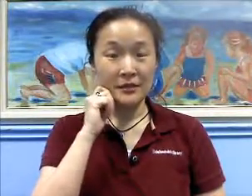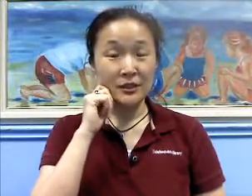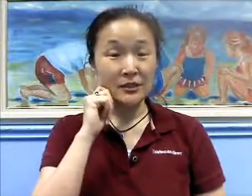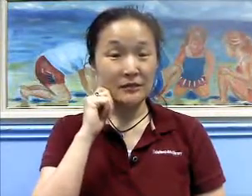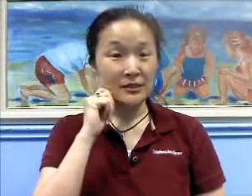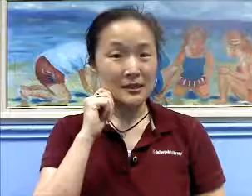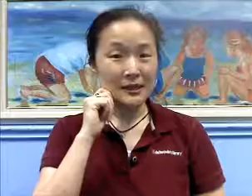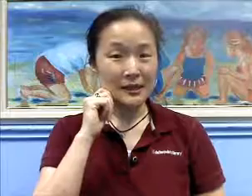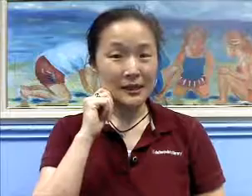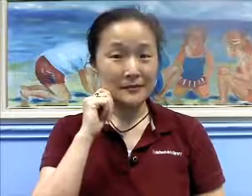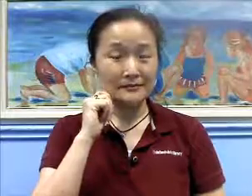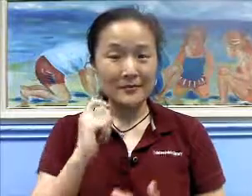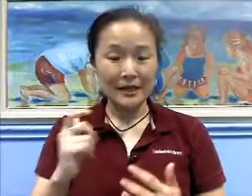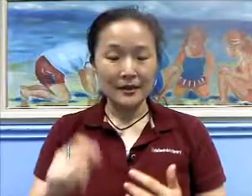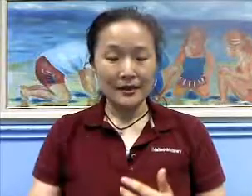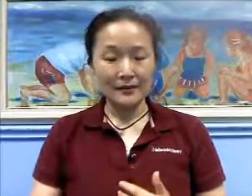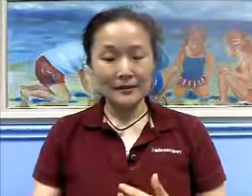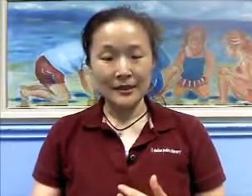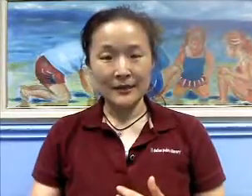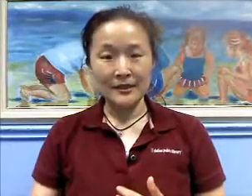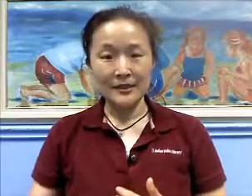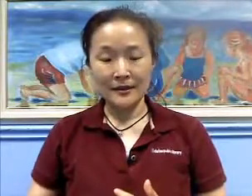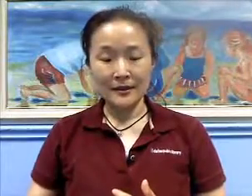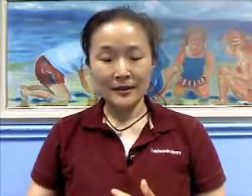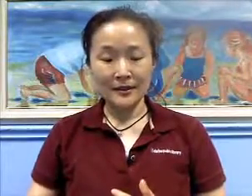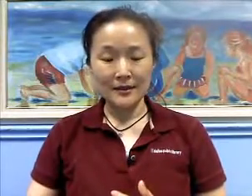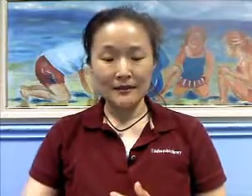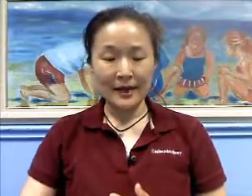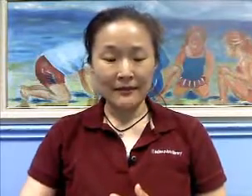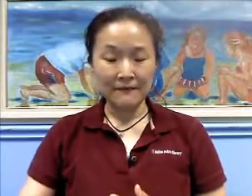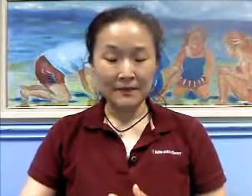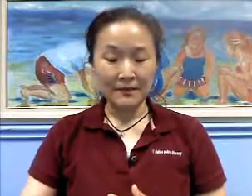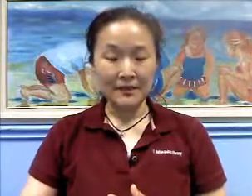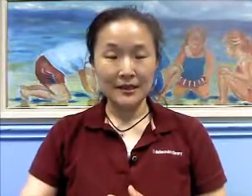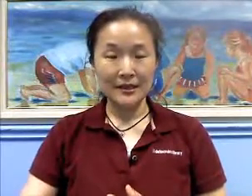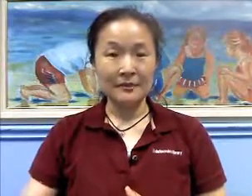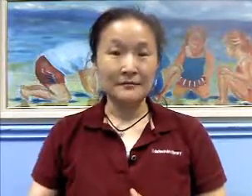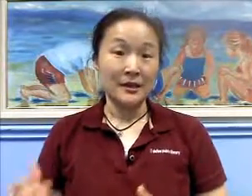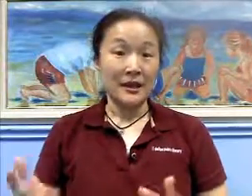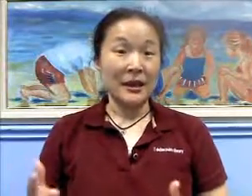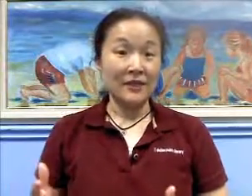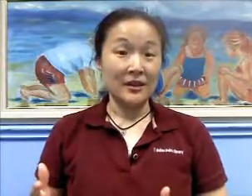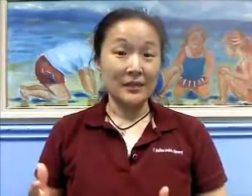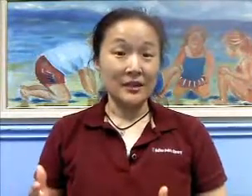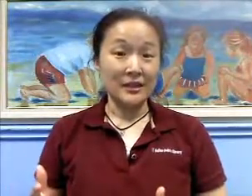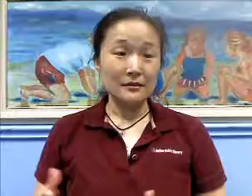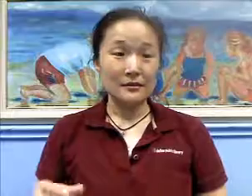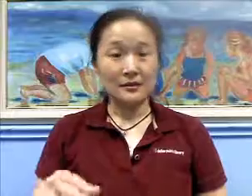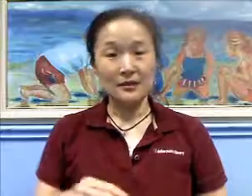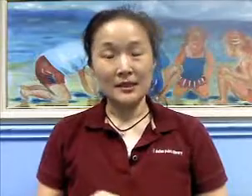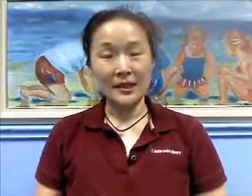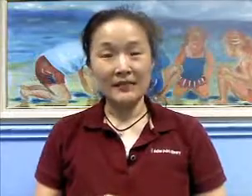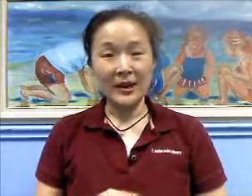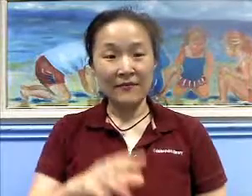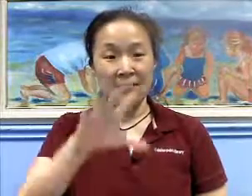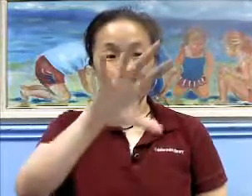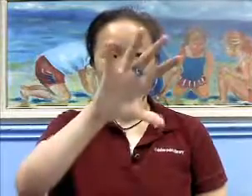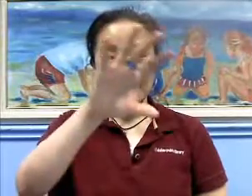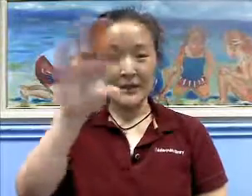pinch it for the skin color. So in race and ethnicity we have first African American. You do the sign for Africa,